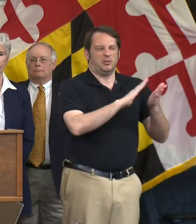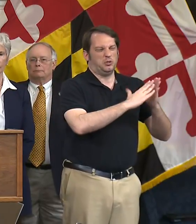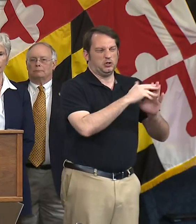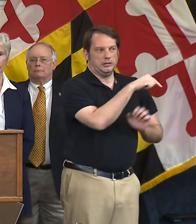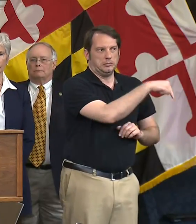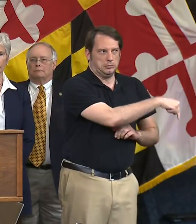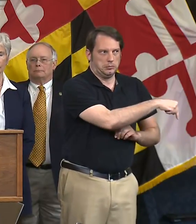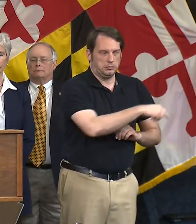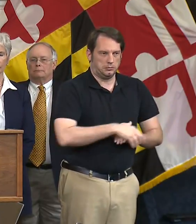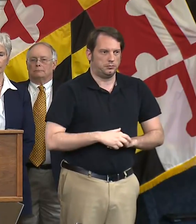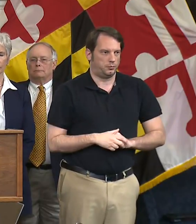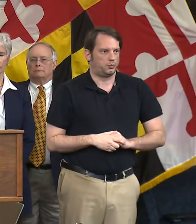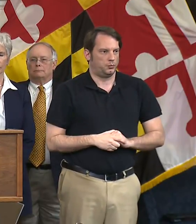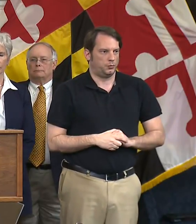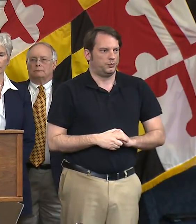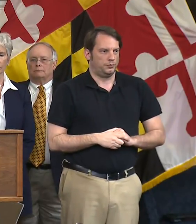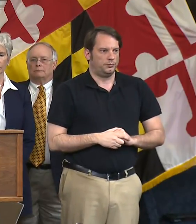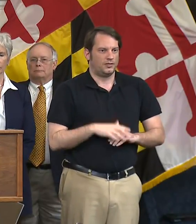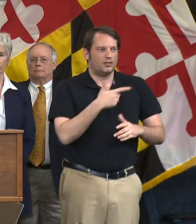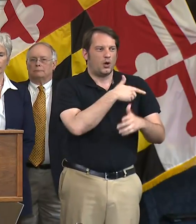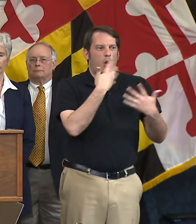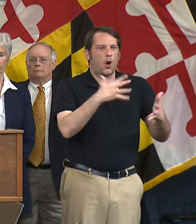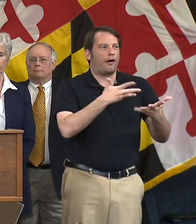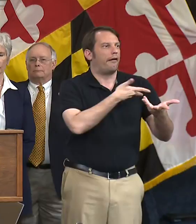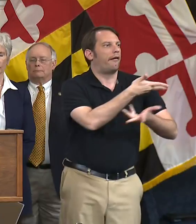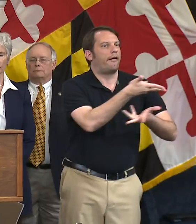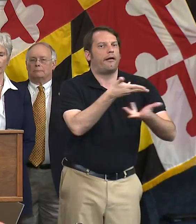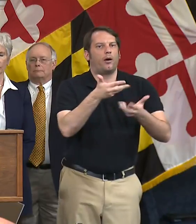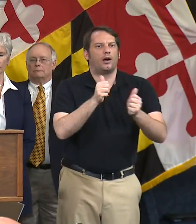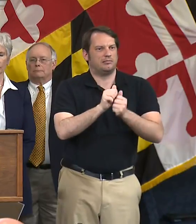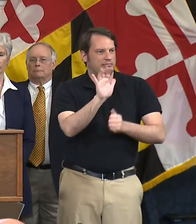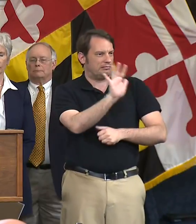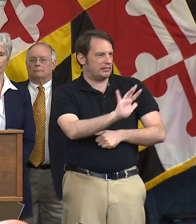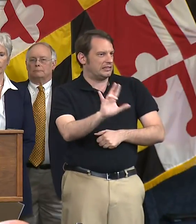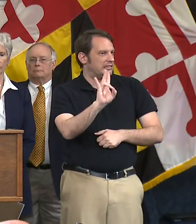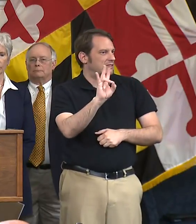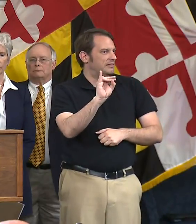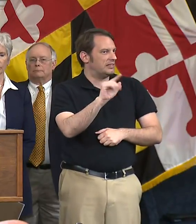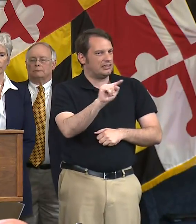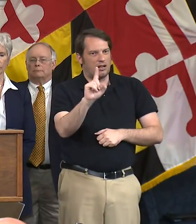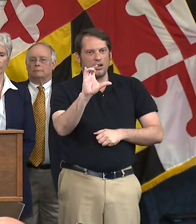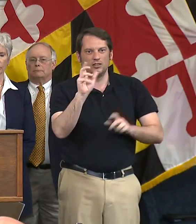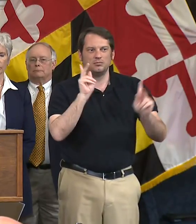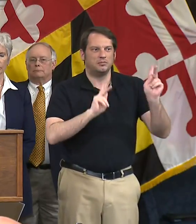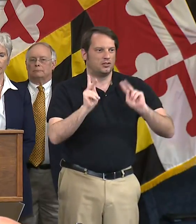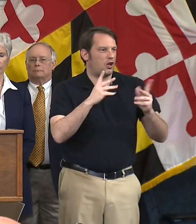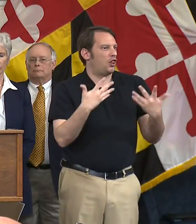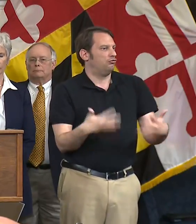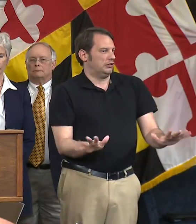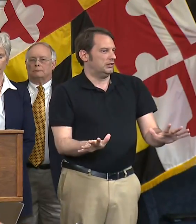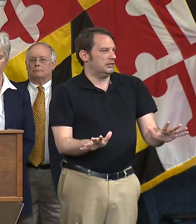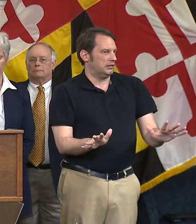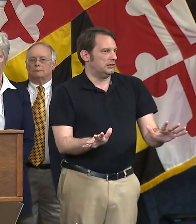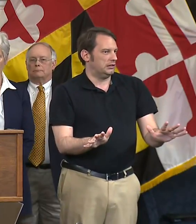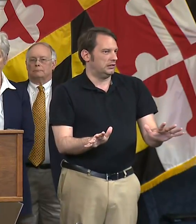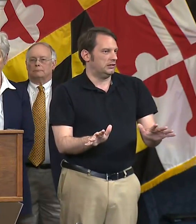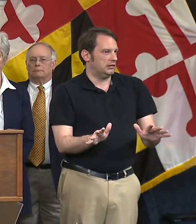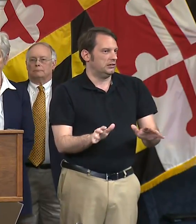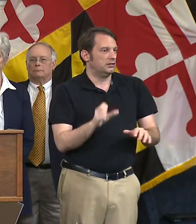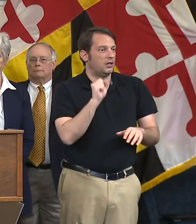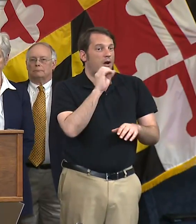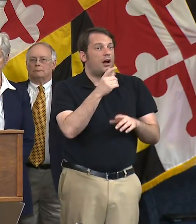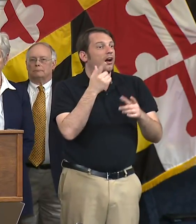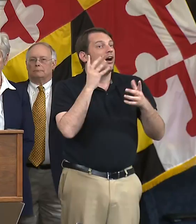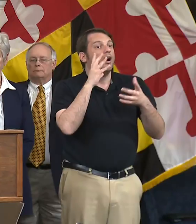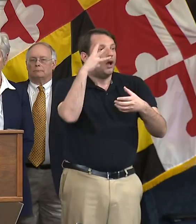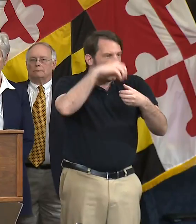to 100 individuals, including outside visitors, as well as